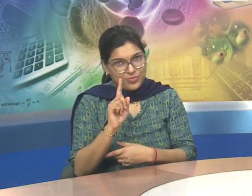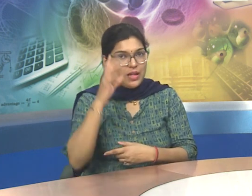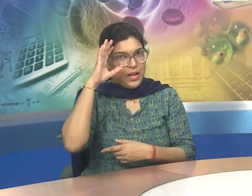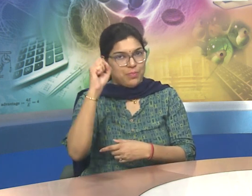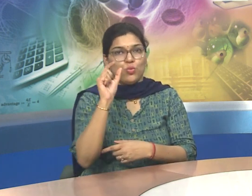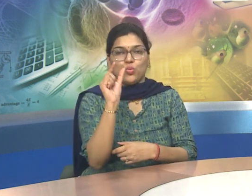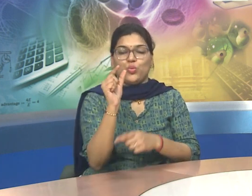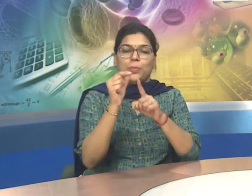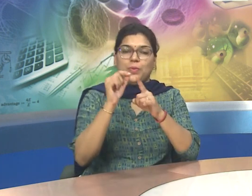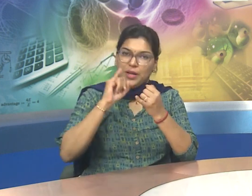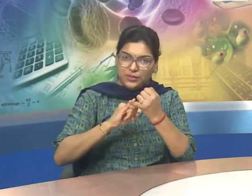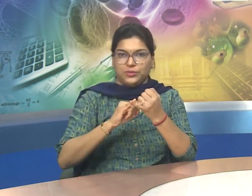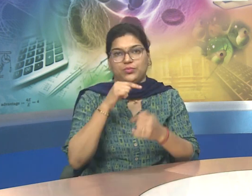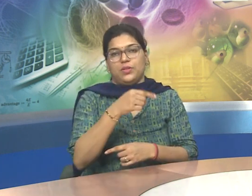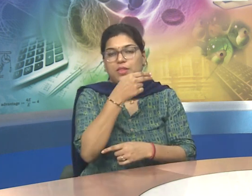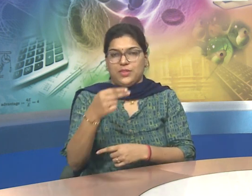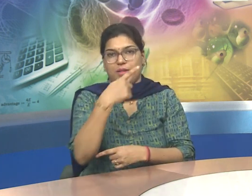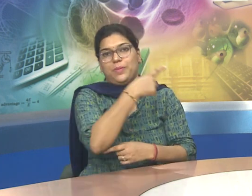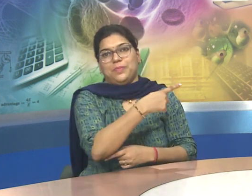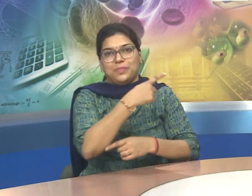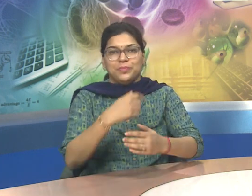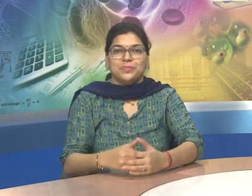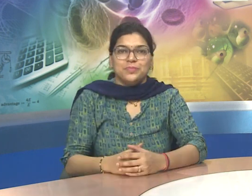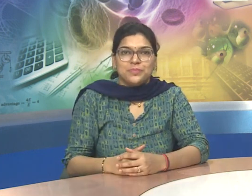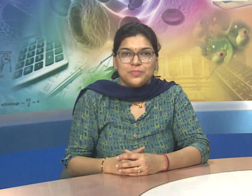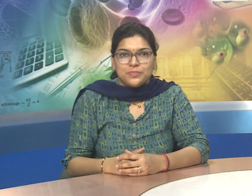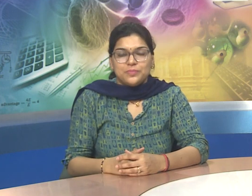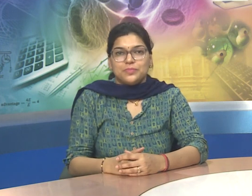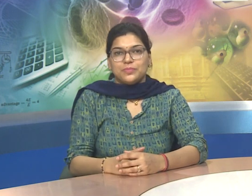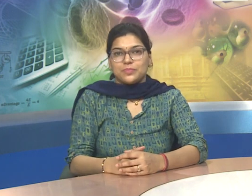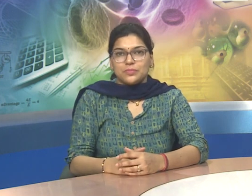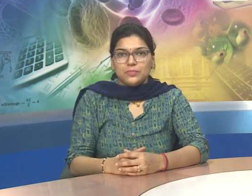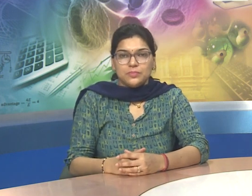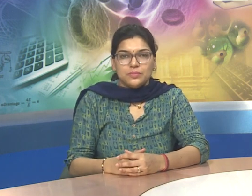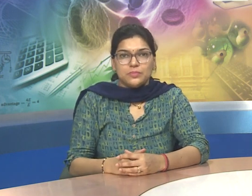We cannot attach it with the laptop, but we use it with desktop computers.